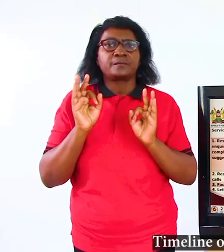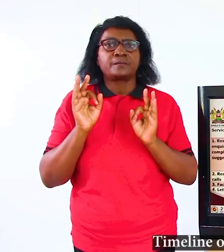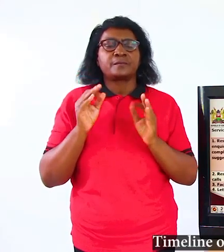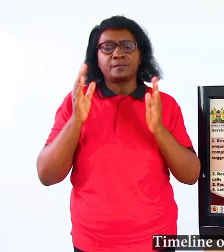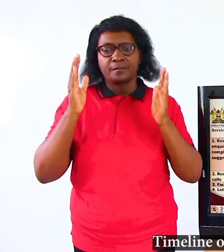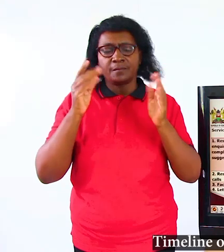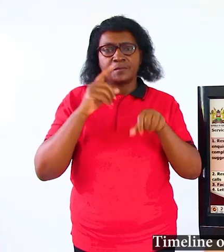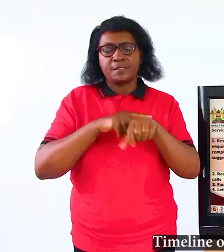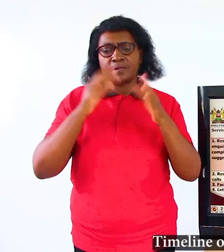Timeline: 1 day.